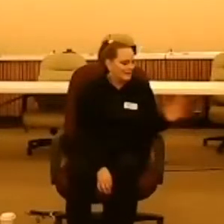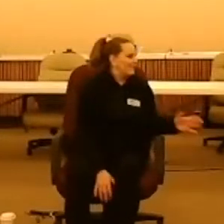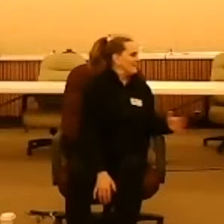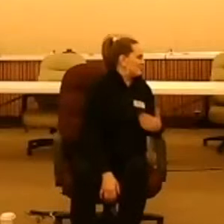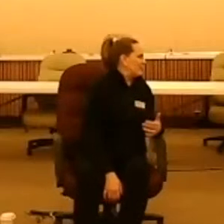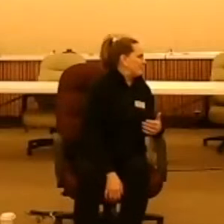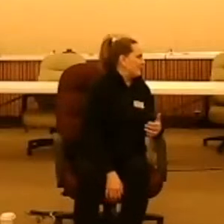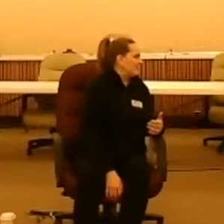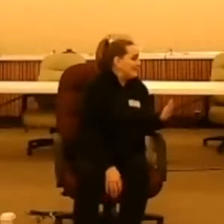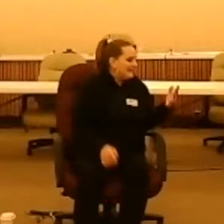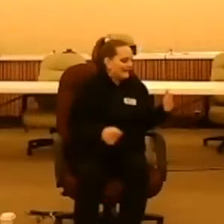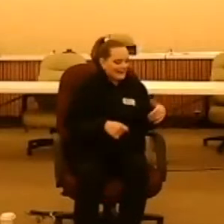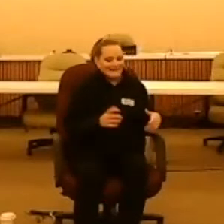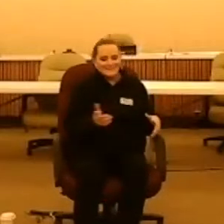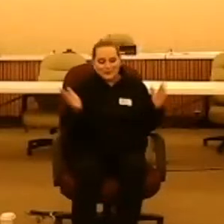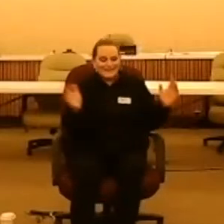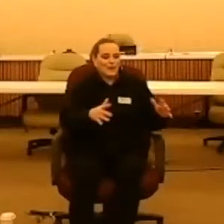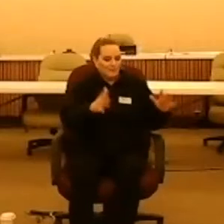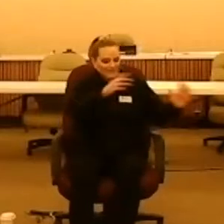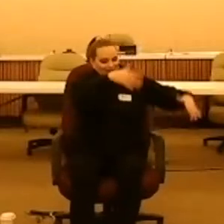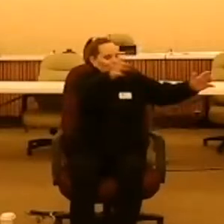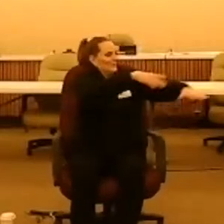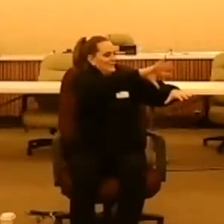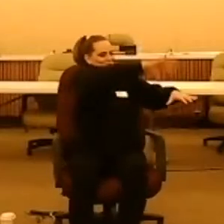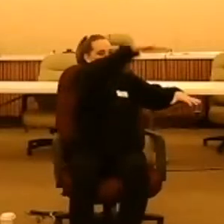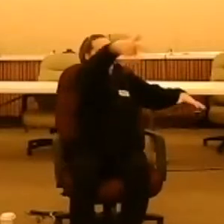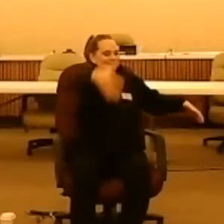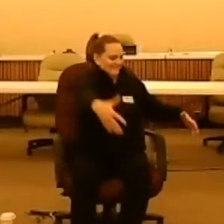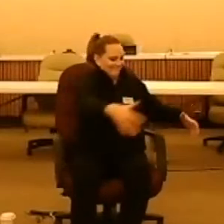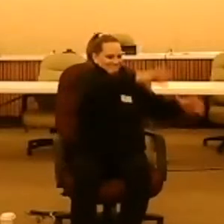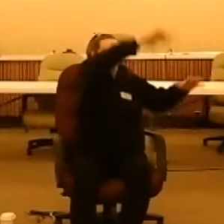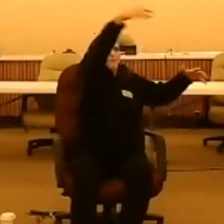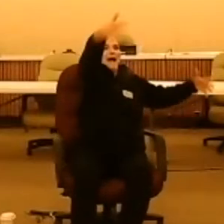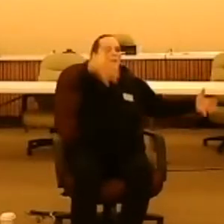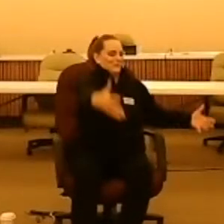Puffs, that's my favorite. Yeah. Yeah, so I get up, I got all this junk